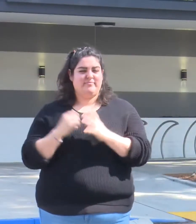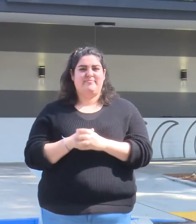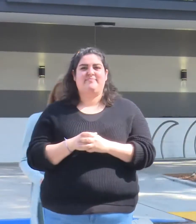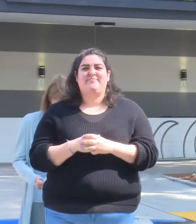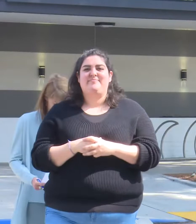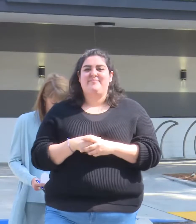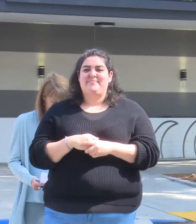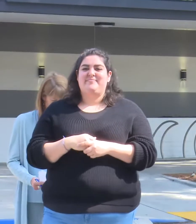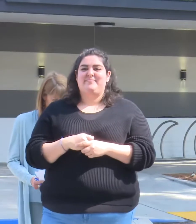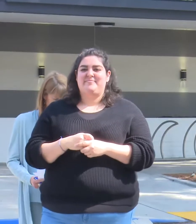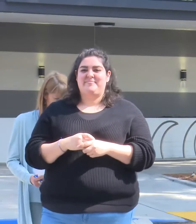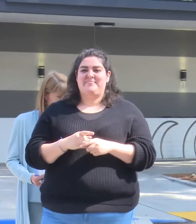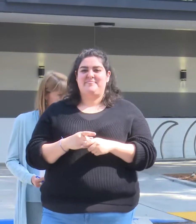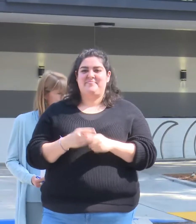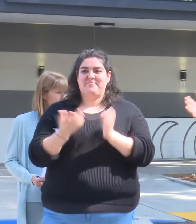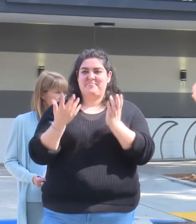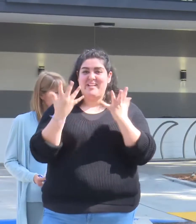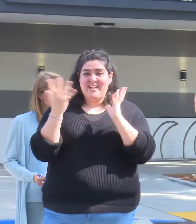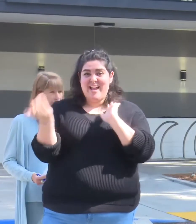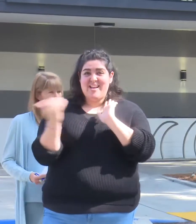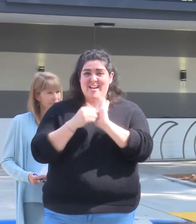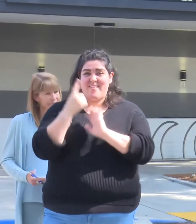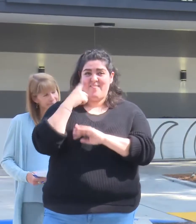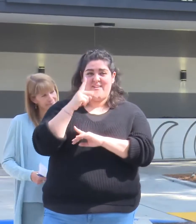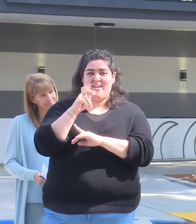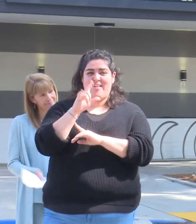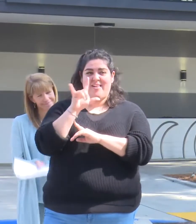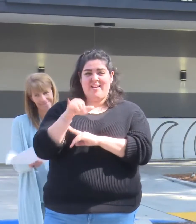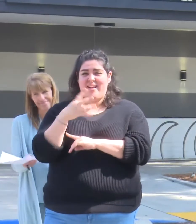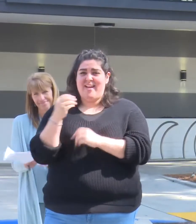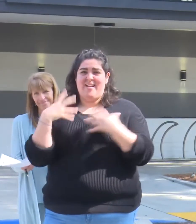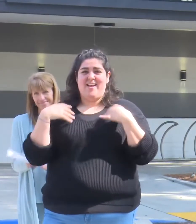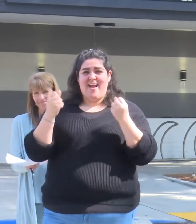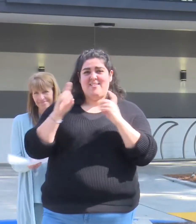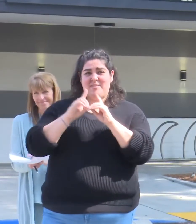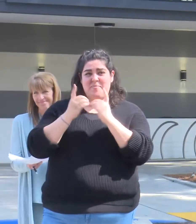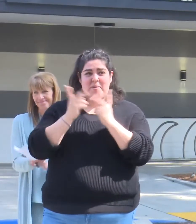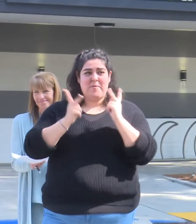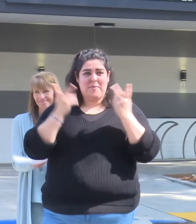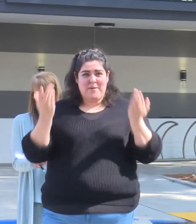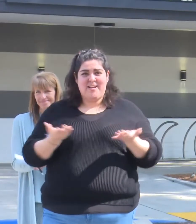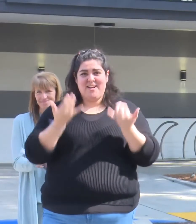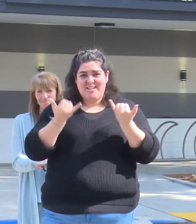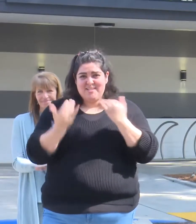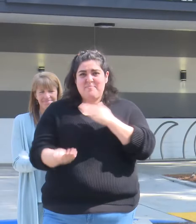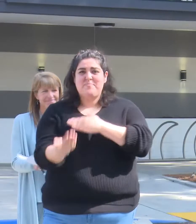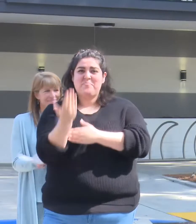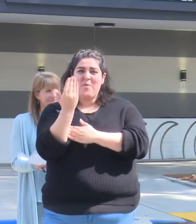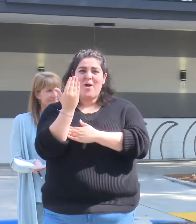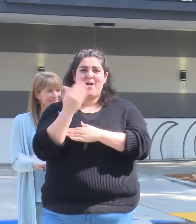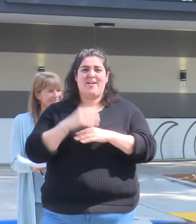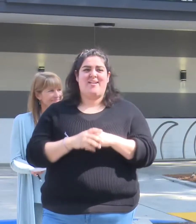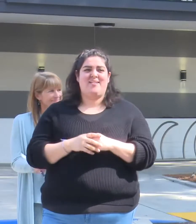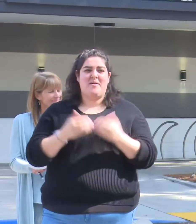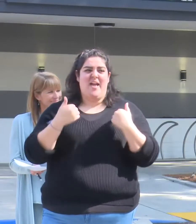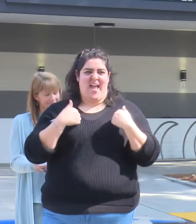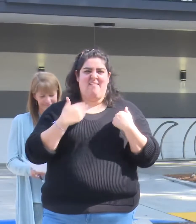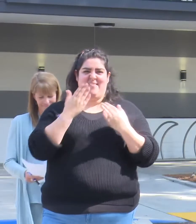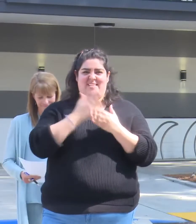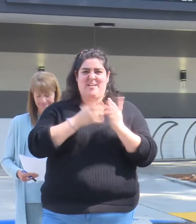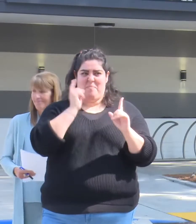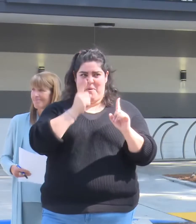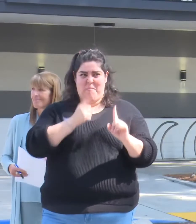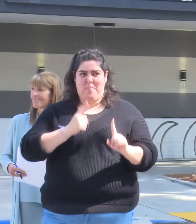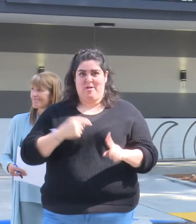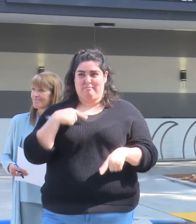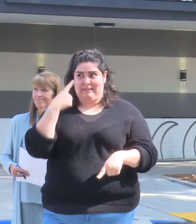Well, let's hear it for Kelly Colopy and all the health department folks that are here this morning. I had some talking points somewhere. I don't know where they